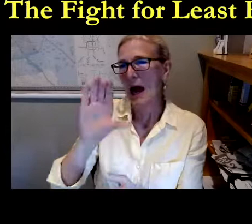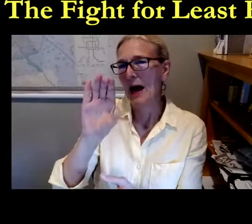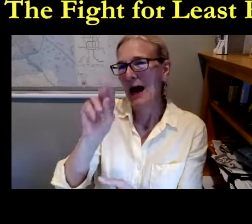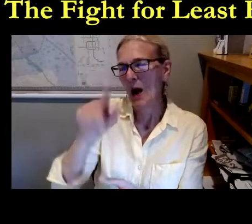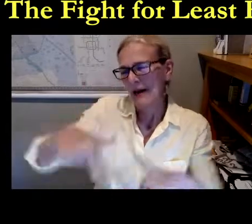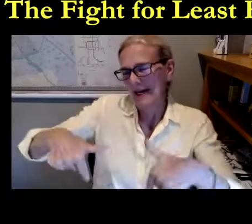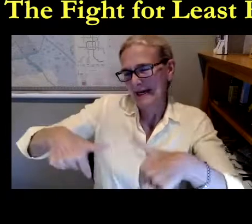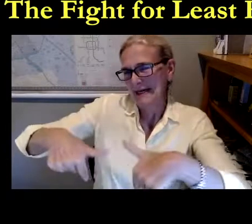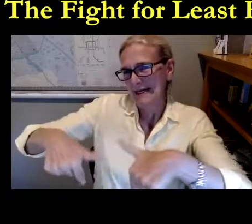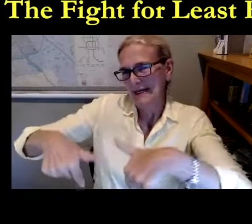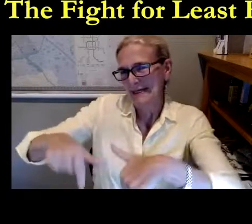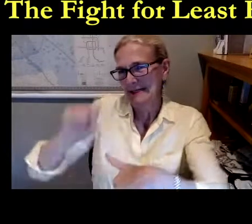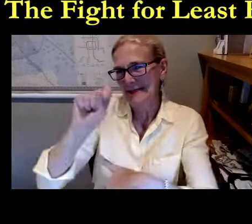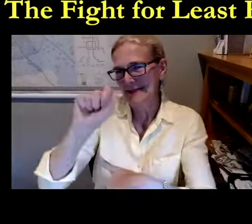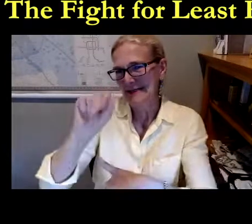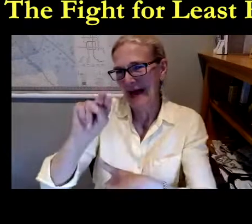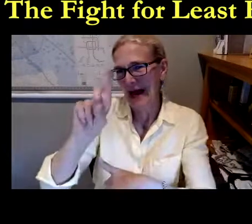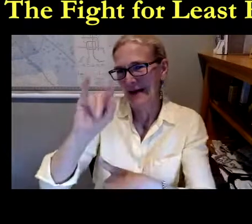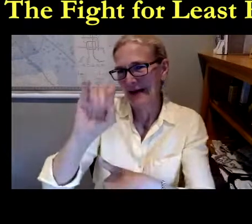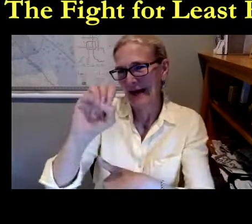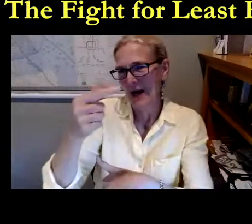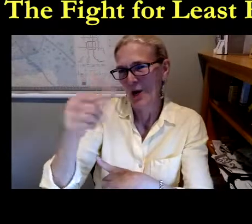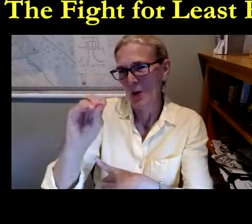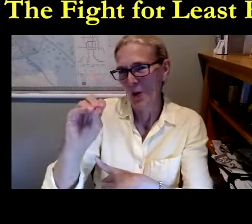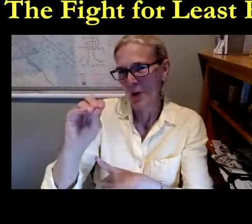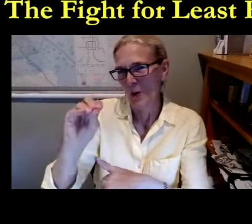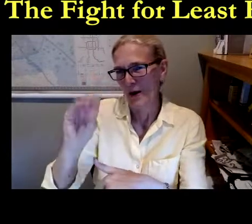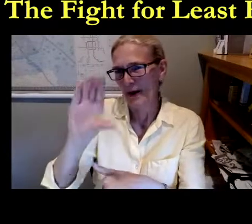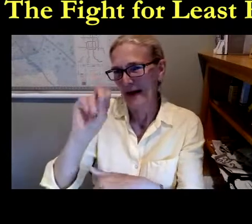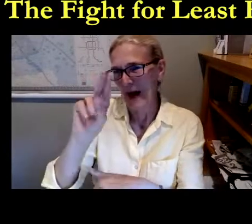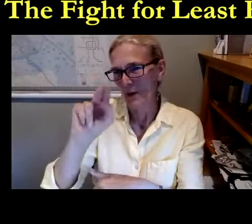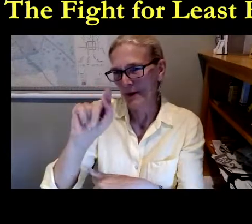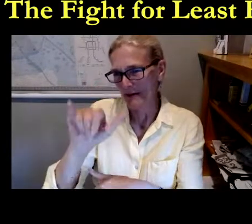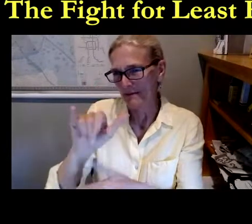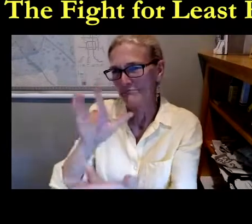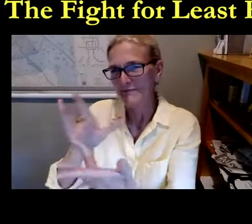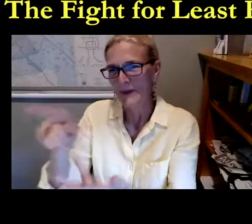I remember when I tried to here